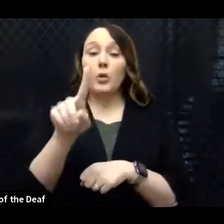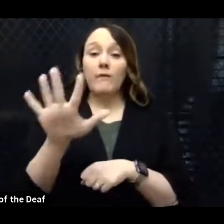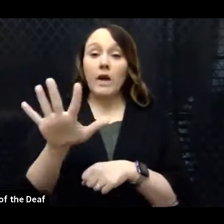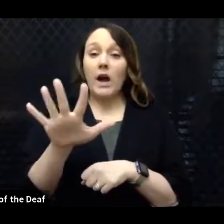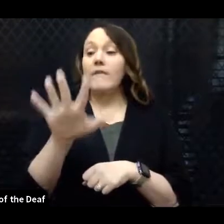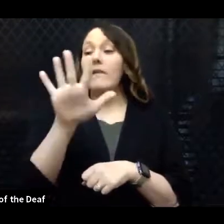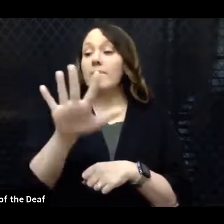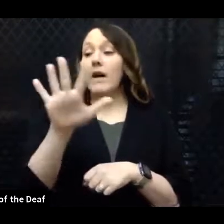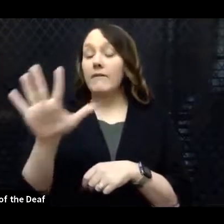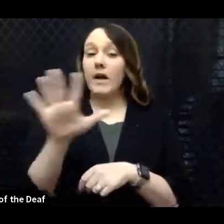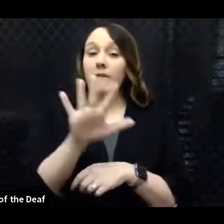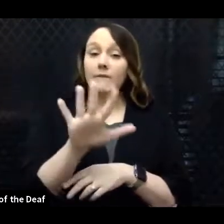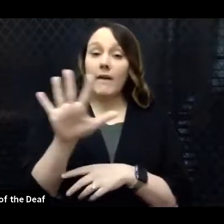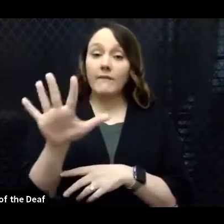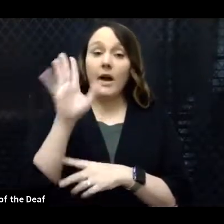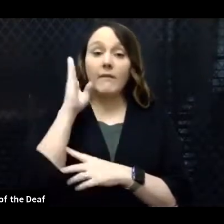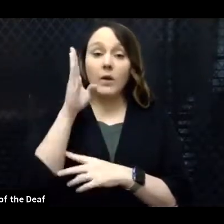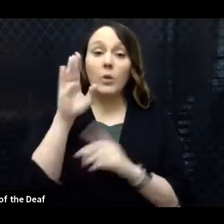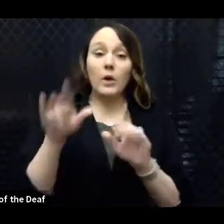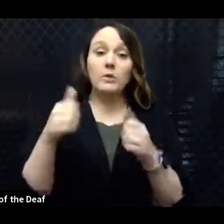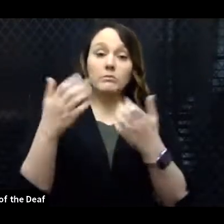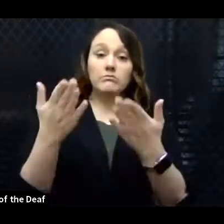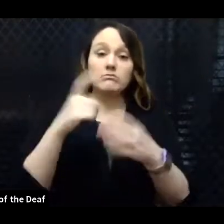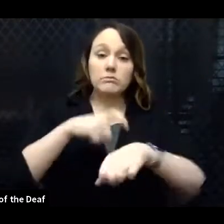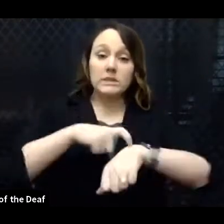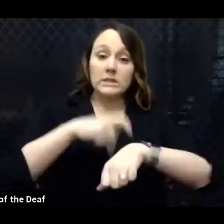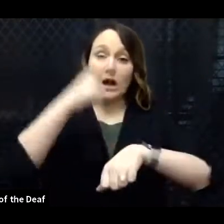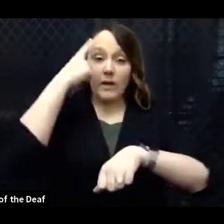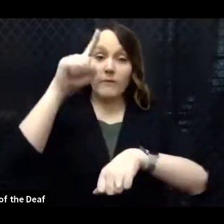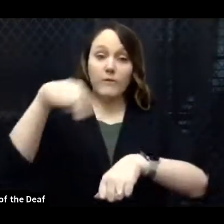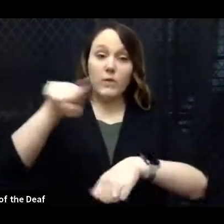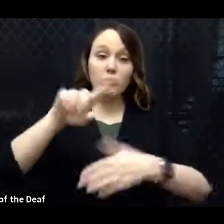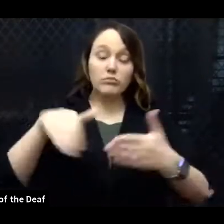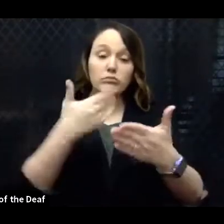215-5555, and they'll be given a time slot in which to arrive to be tested.